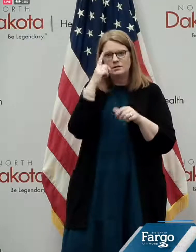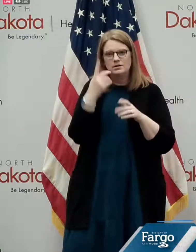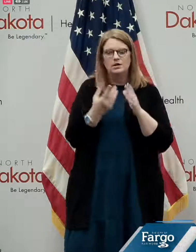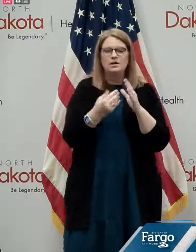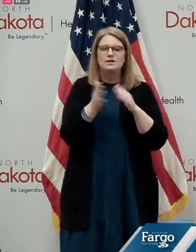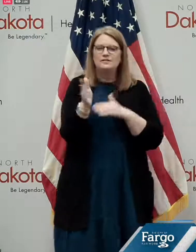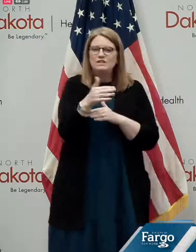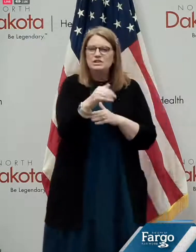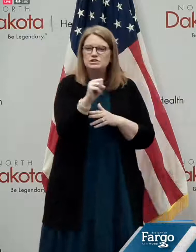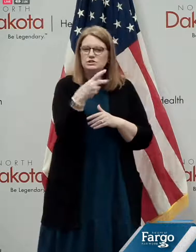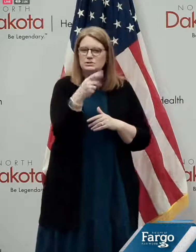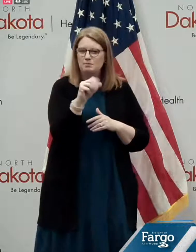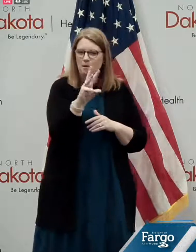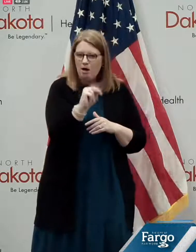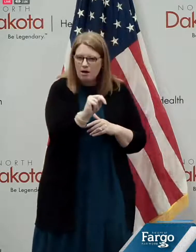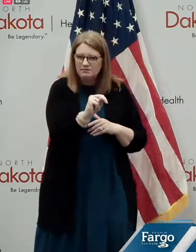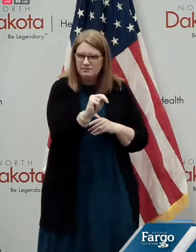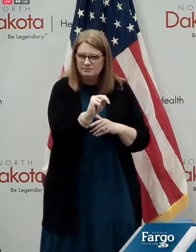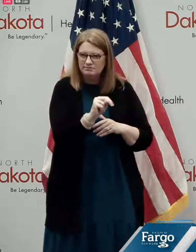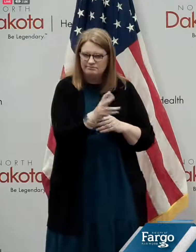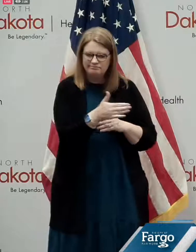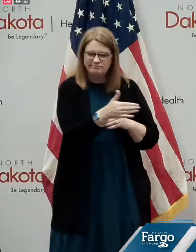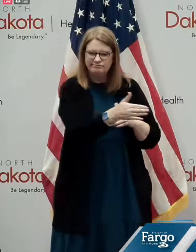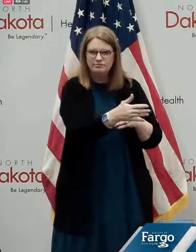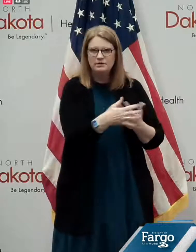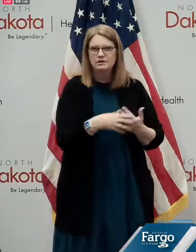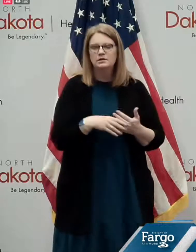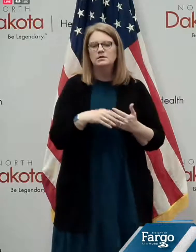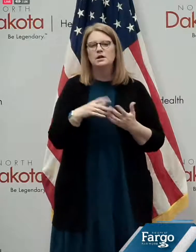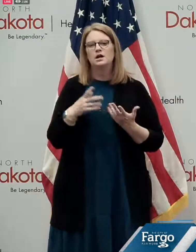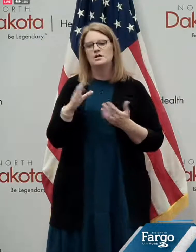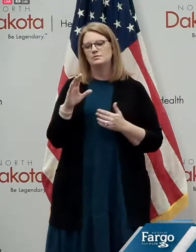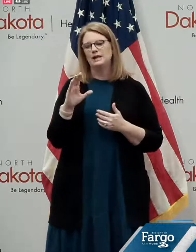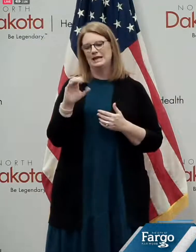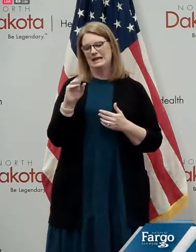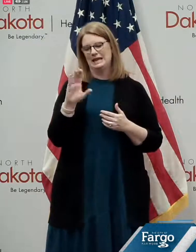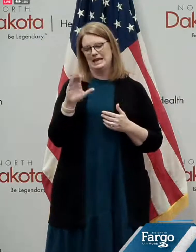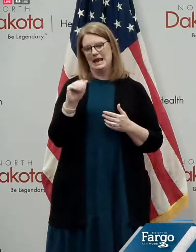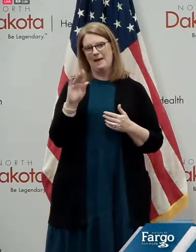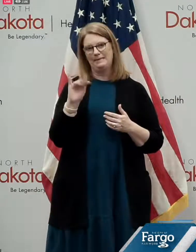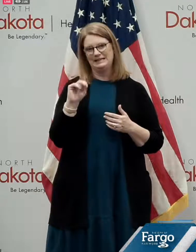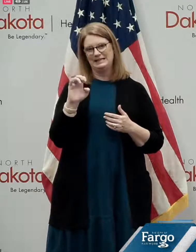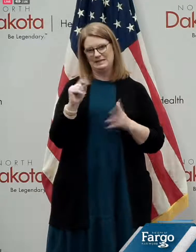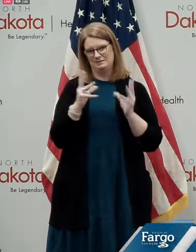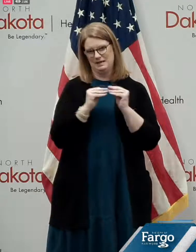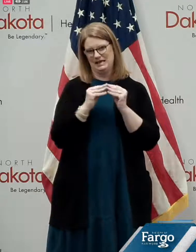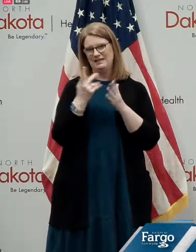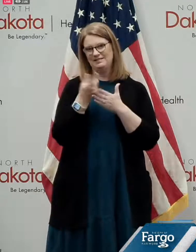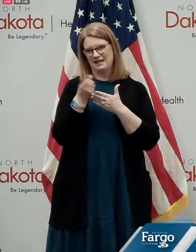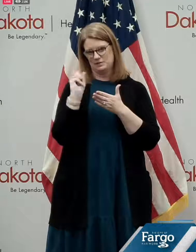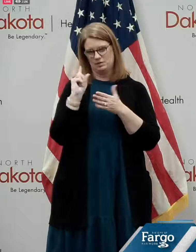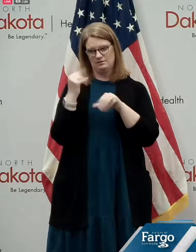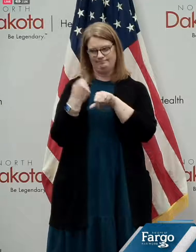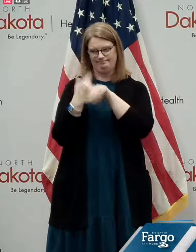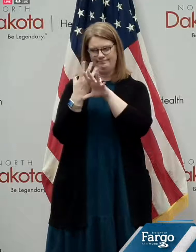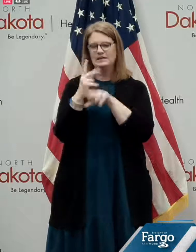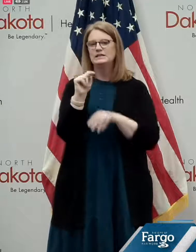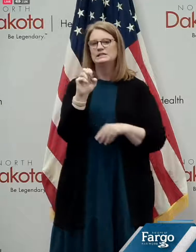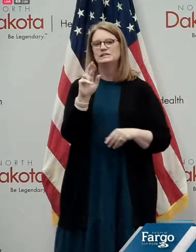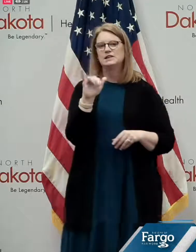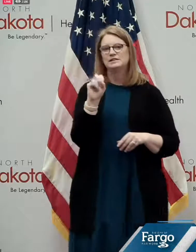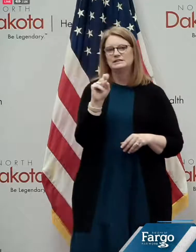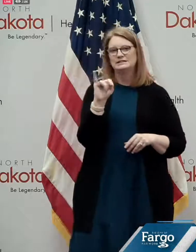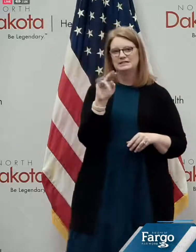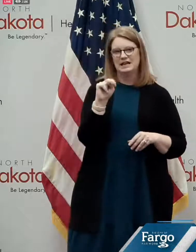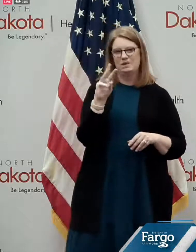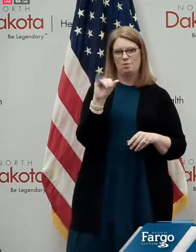spawning activities. Other states, we had a cabinet meeting, a virtual cabinet meeting last week, and Terry Steinwan, our